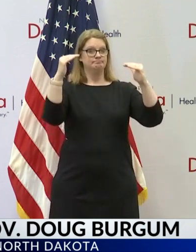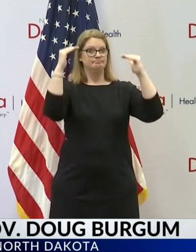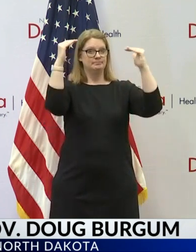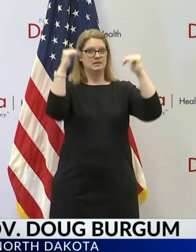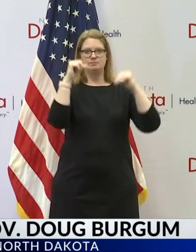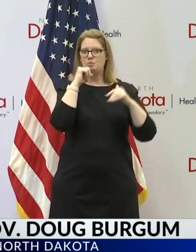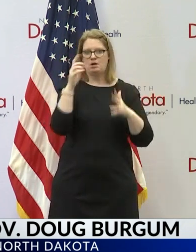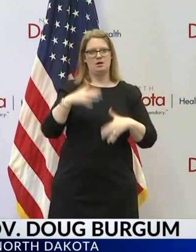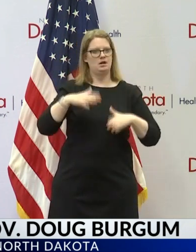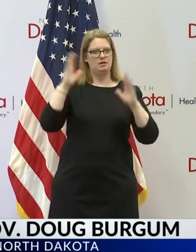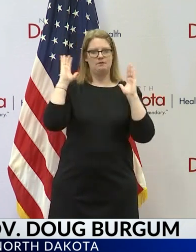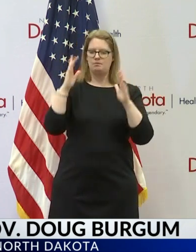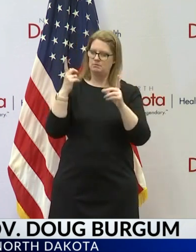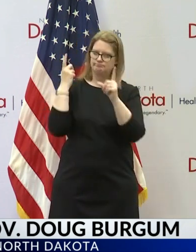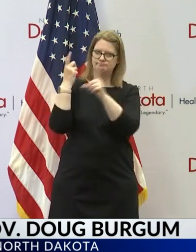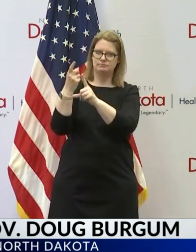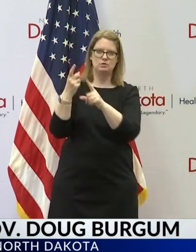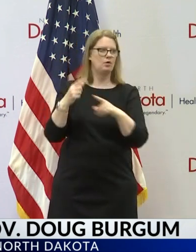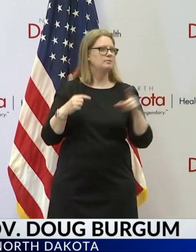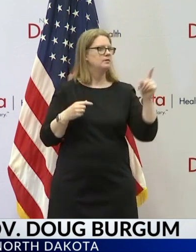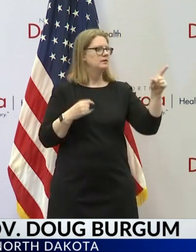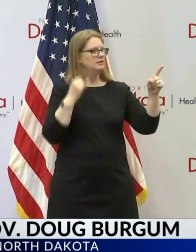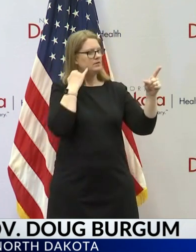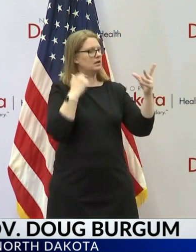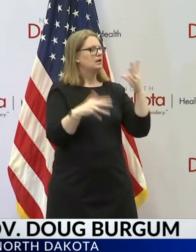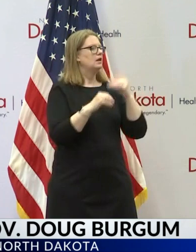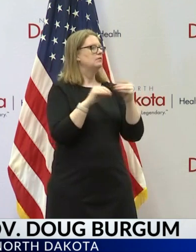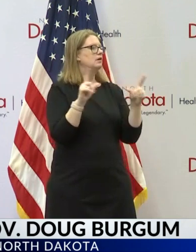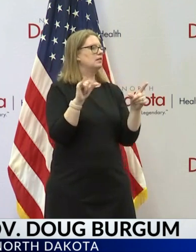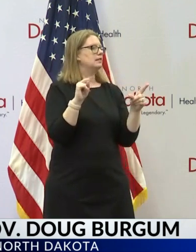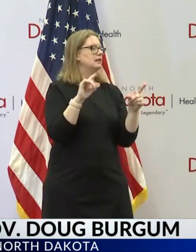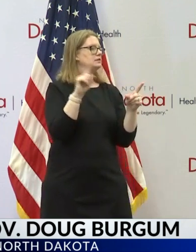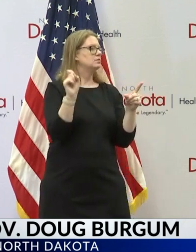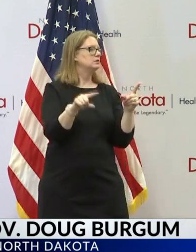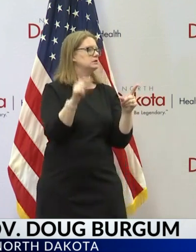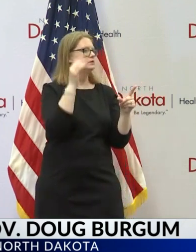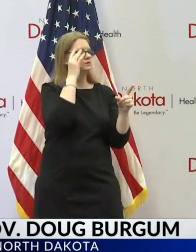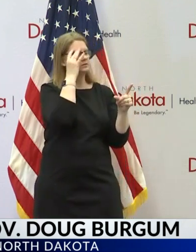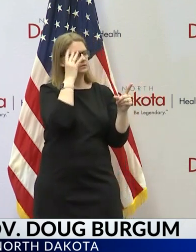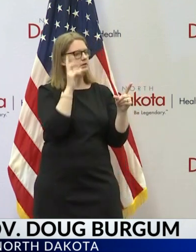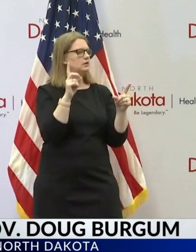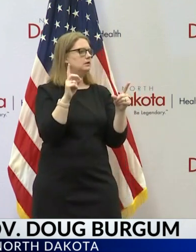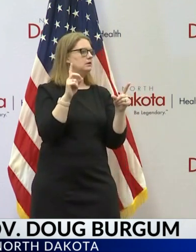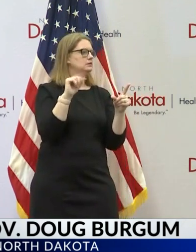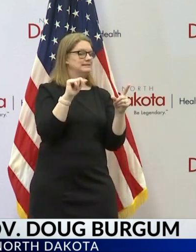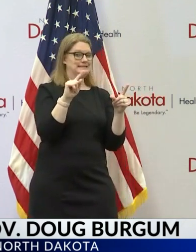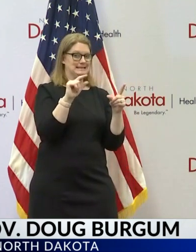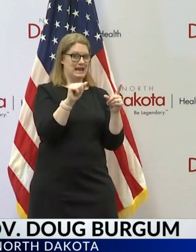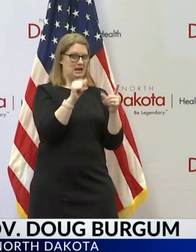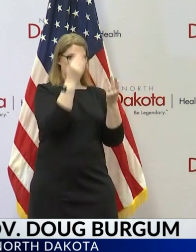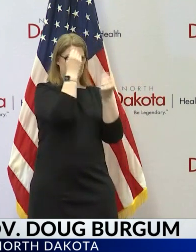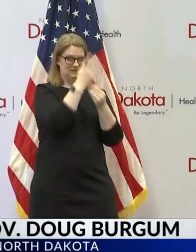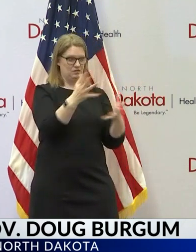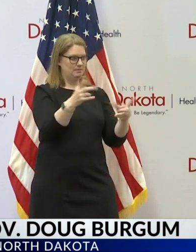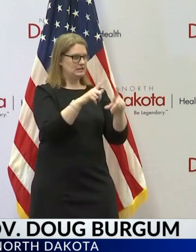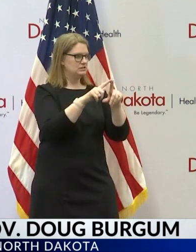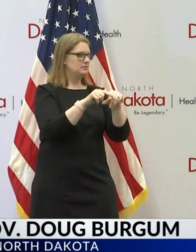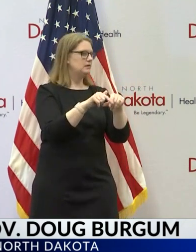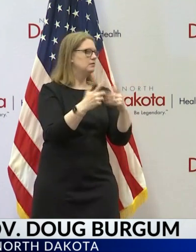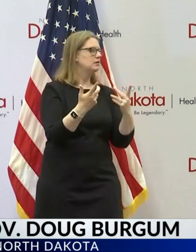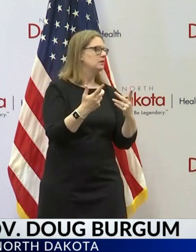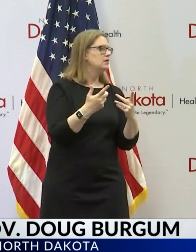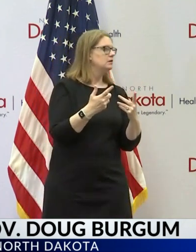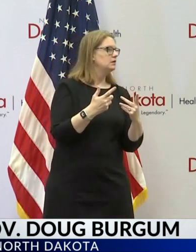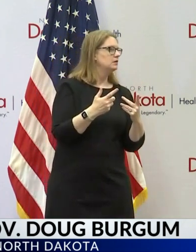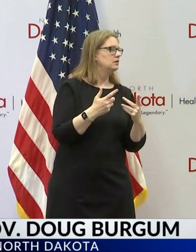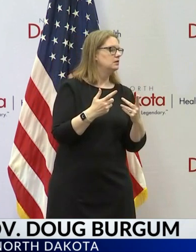one. If I can follow up on Lane's question, then when it comes to data reliability, is it still a question of having the infrastructure in